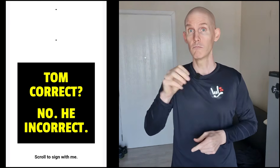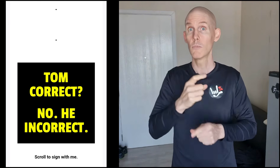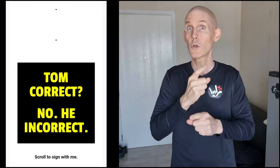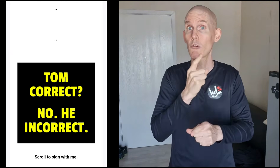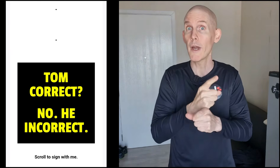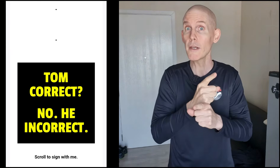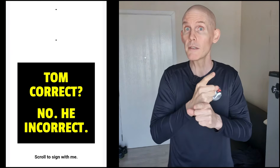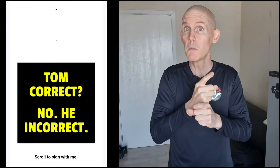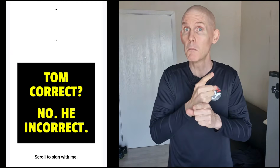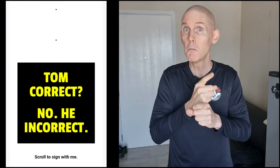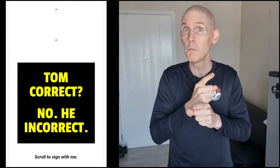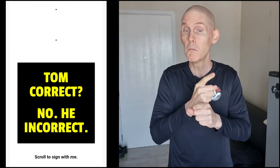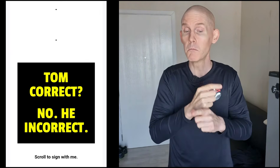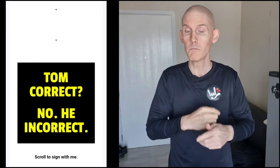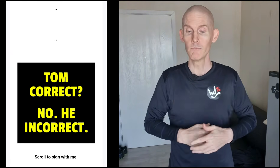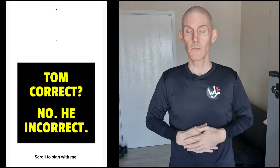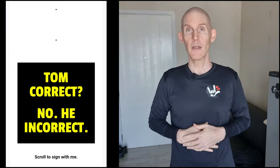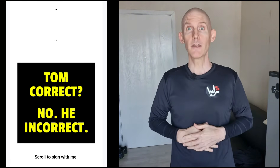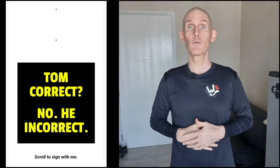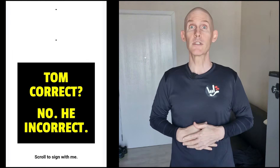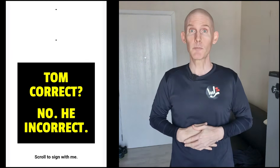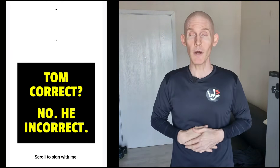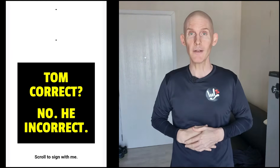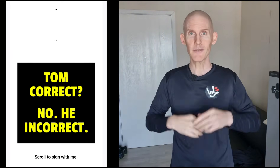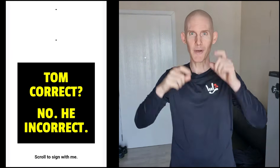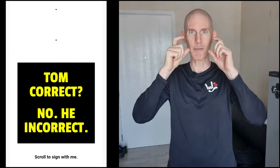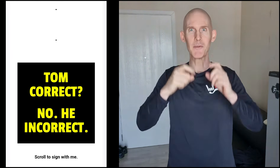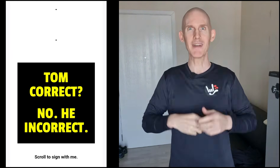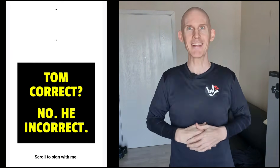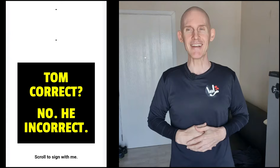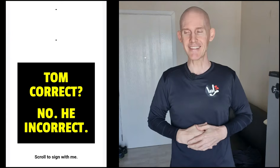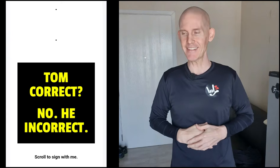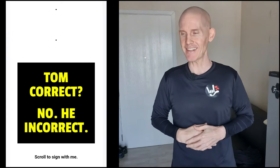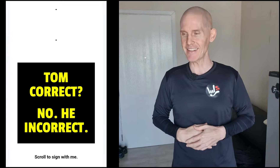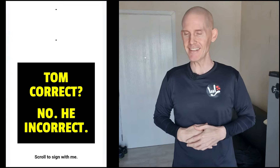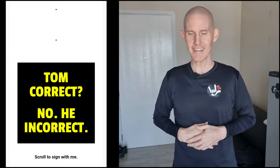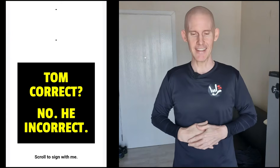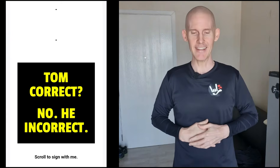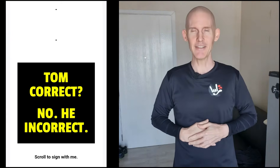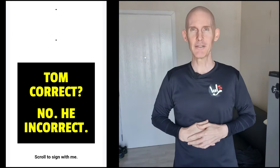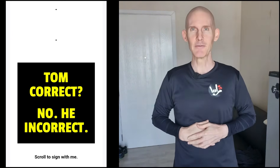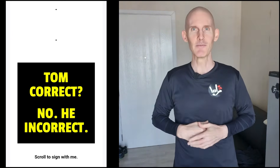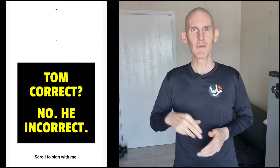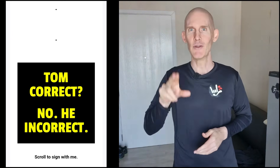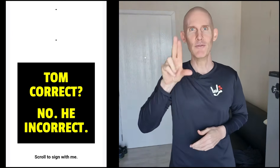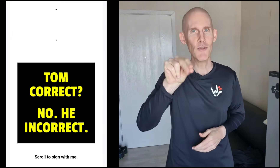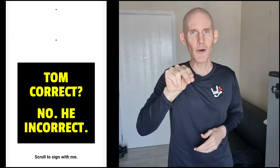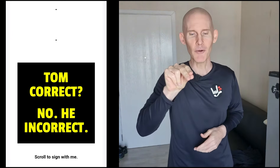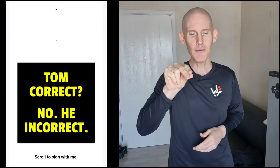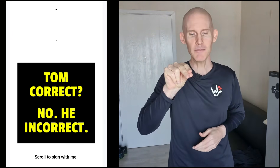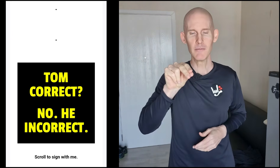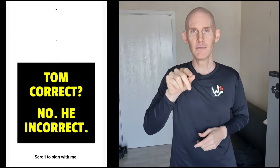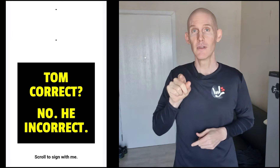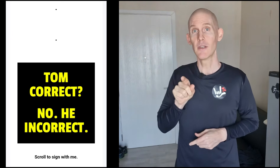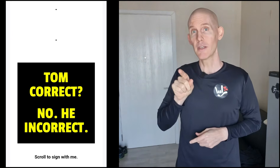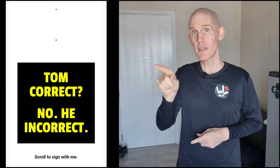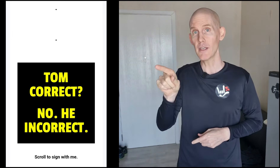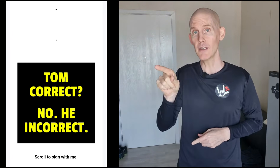correct? And then the response, when I put on my glasses, is